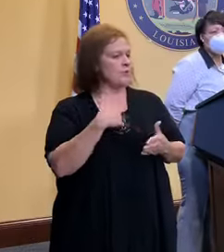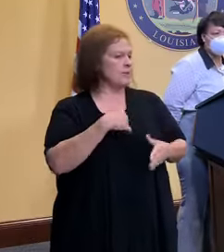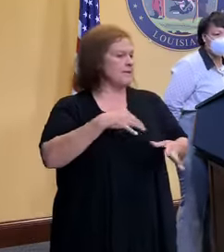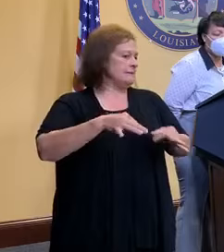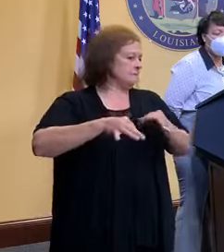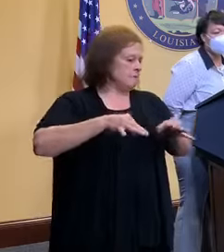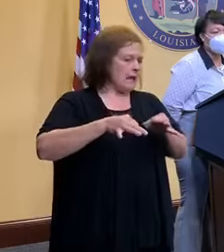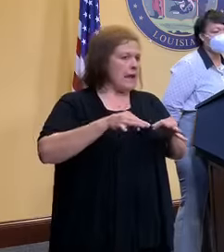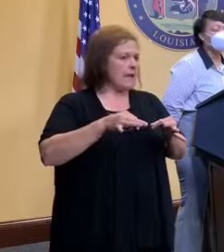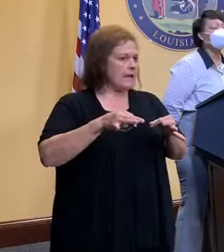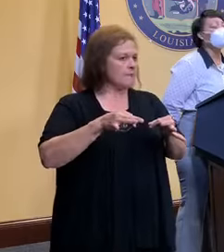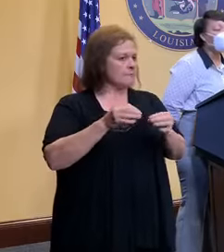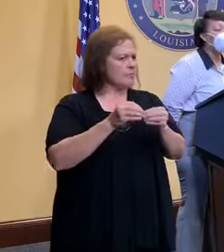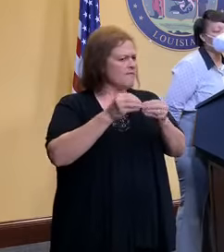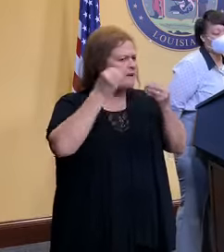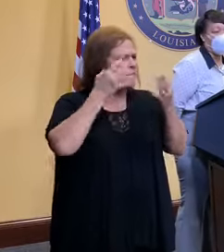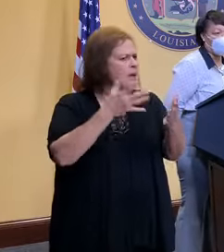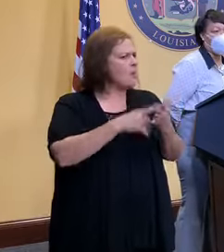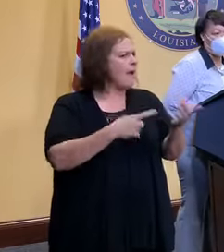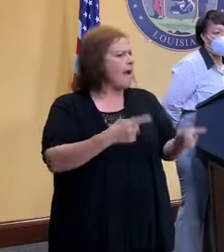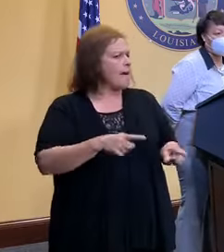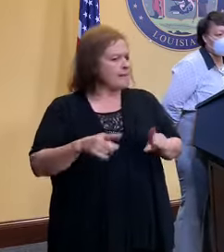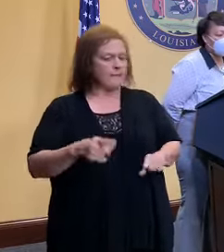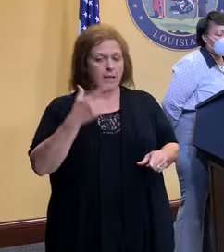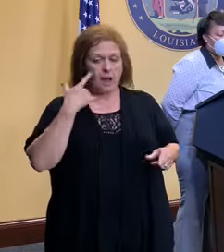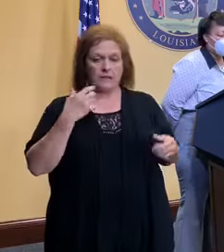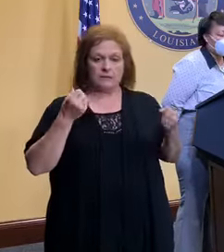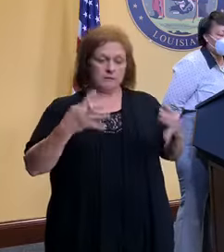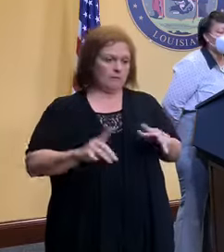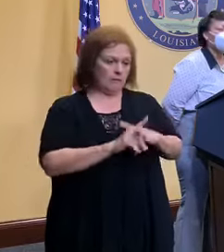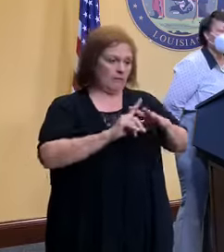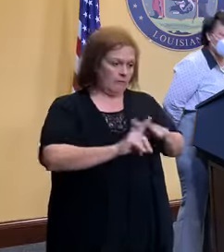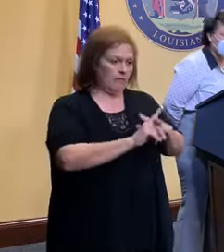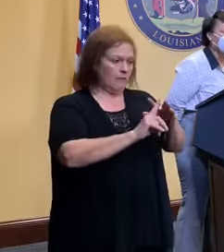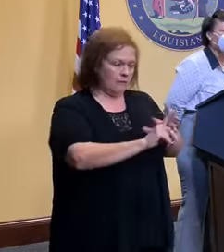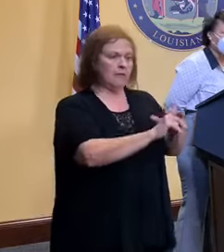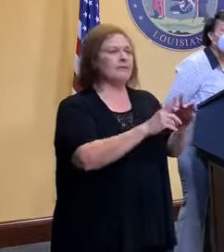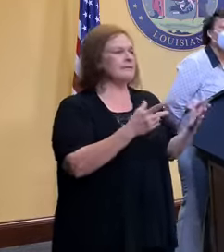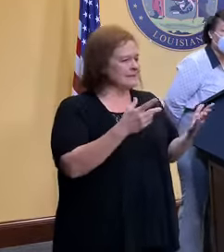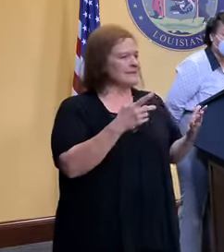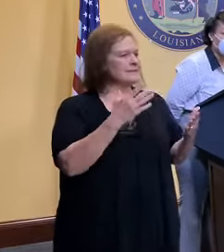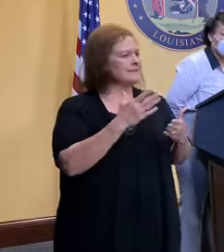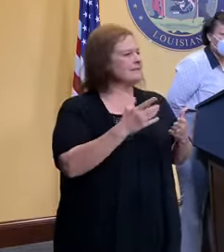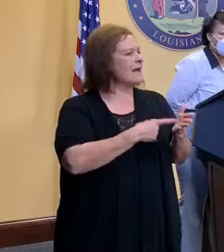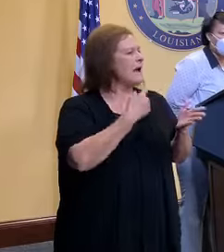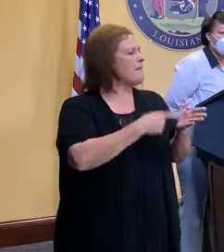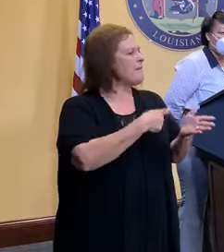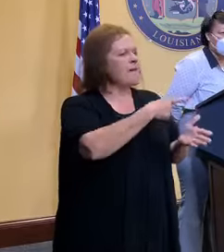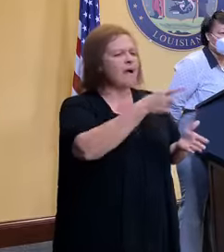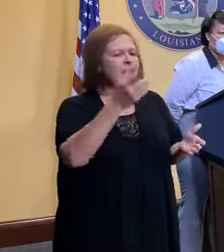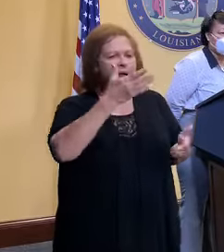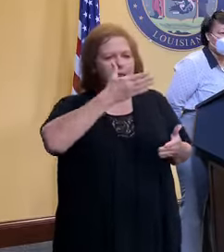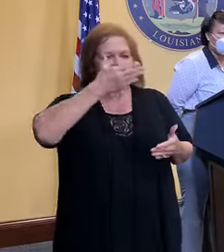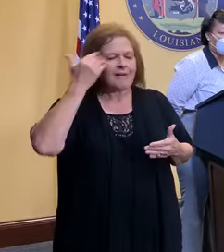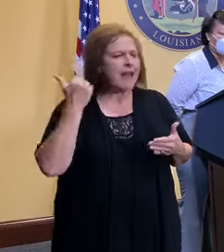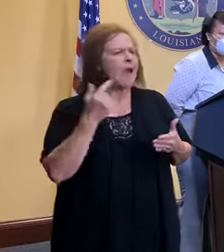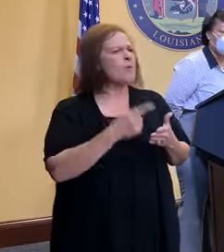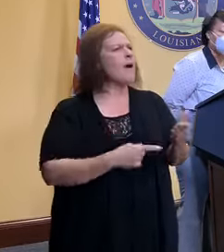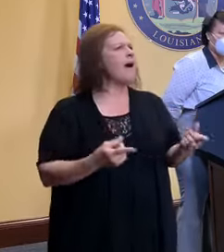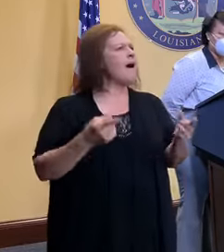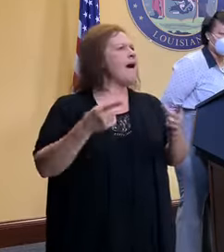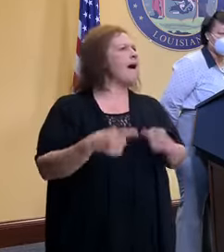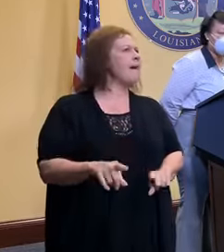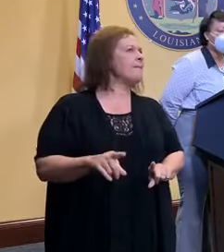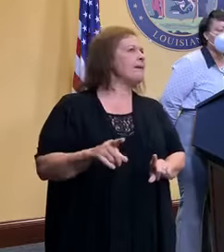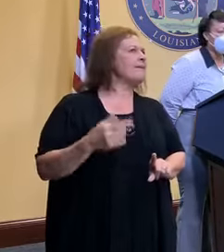to give you an update, because with so much going on, sometimes people forget that not only